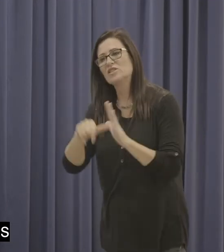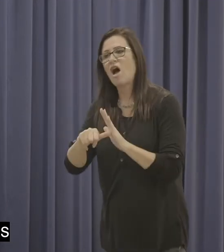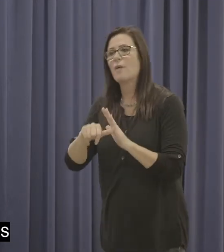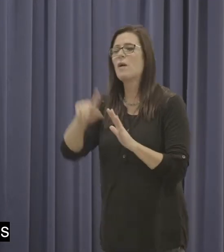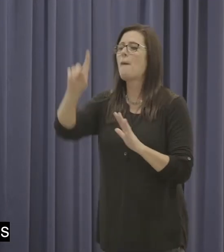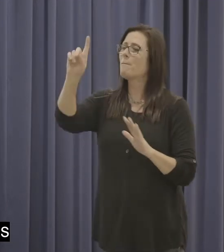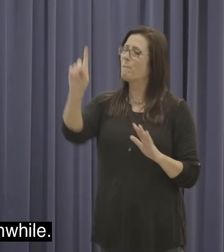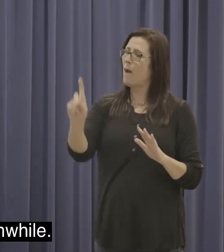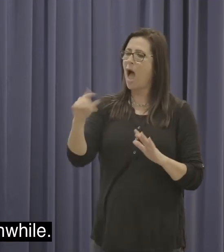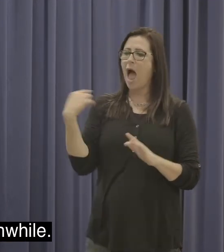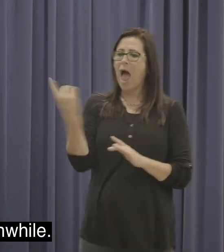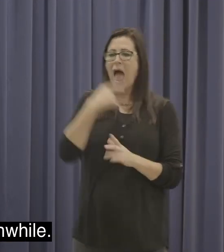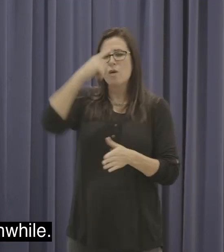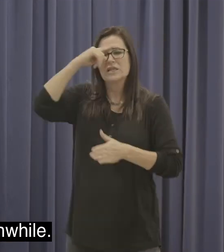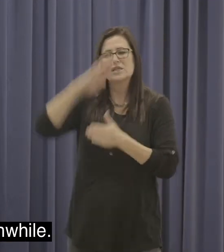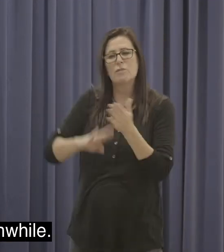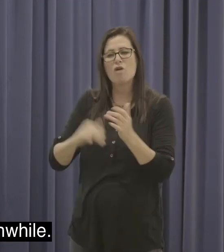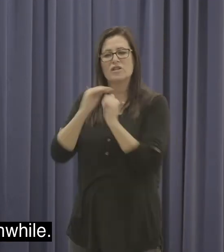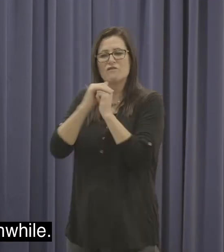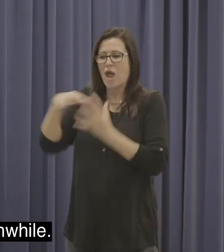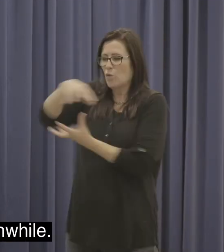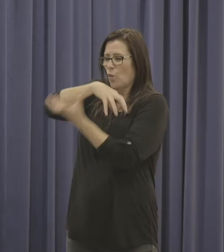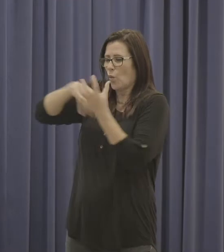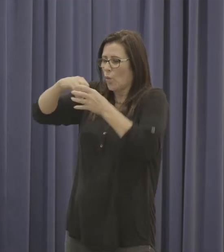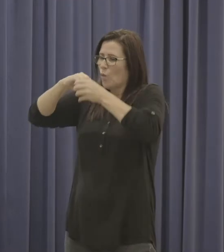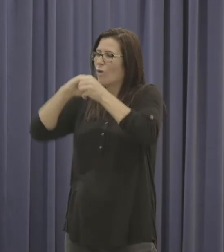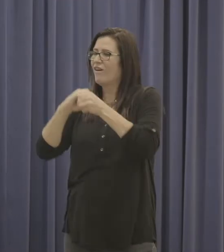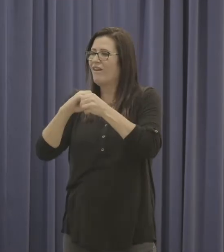mateship and experiences we all had as a team made it worthwhile.